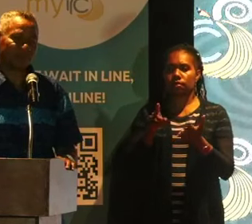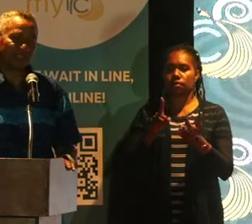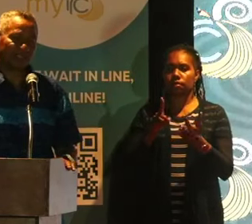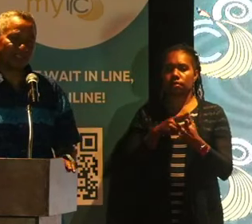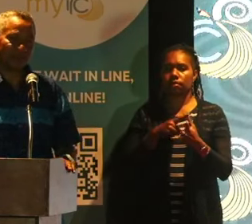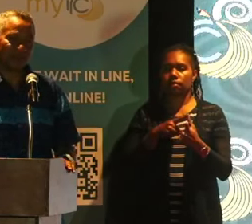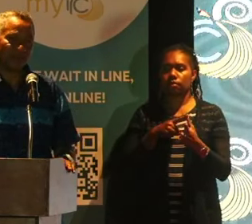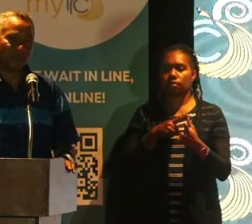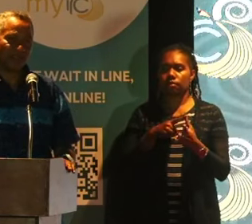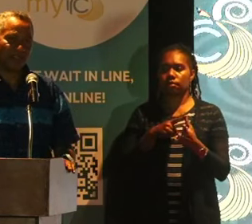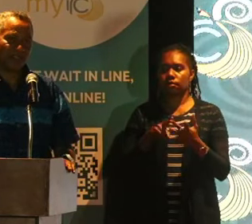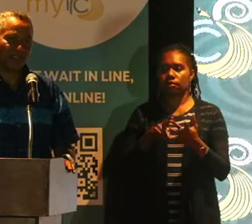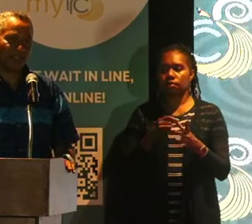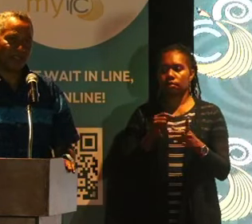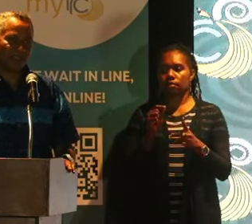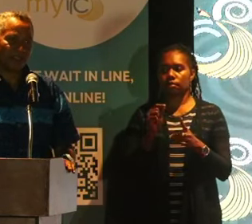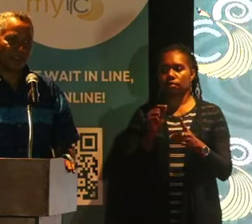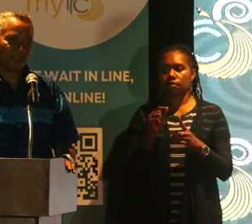outcome is negative.